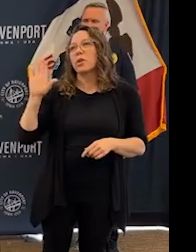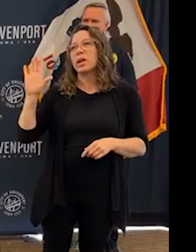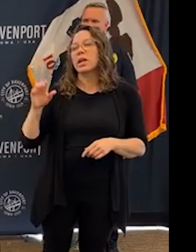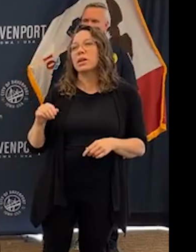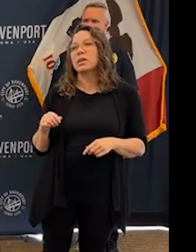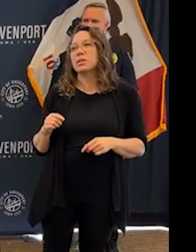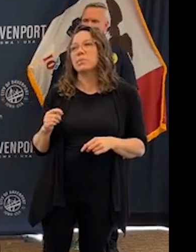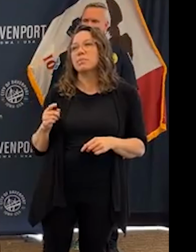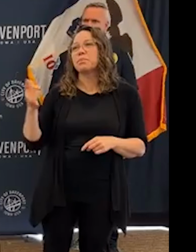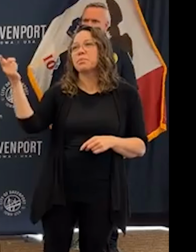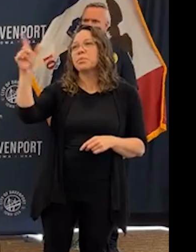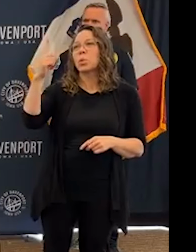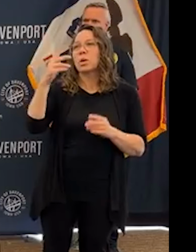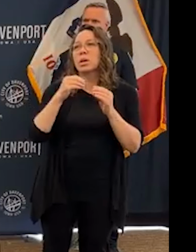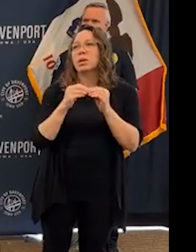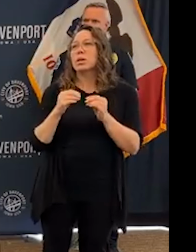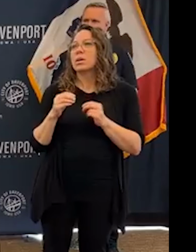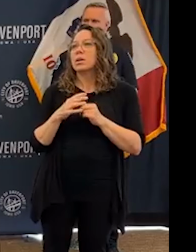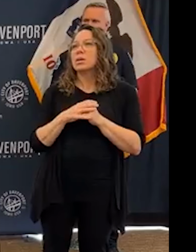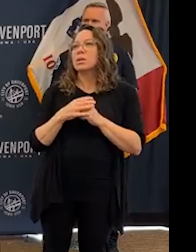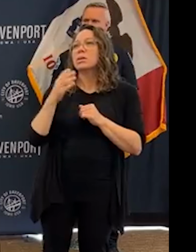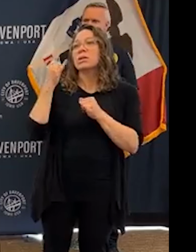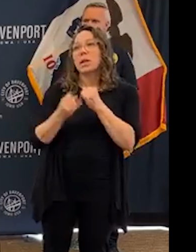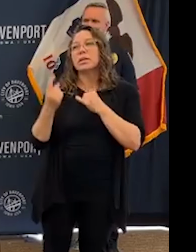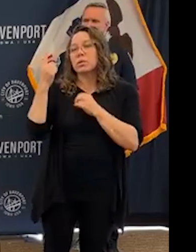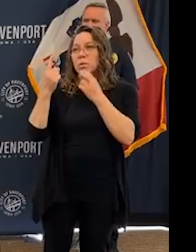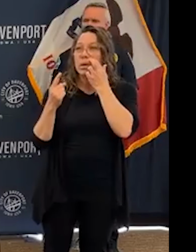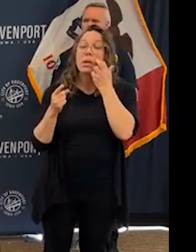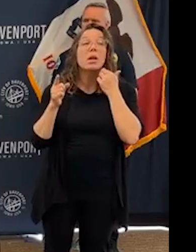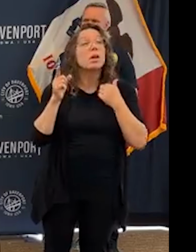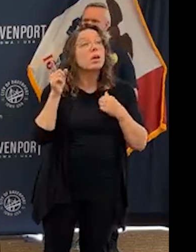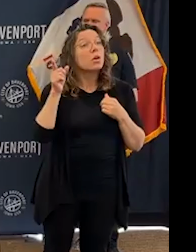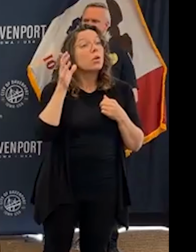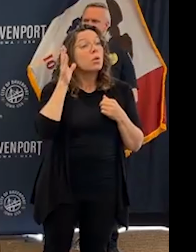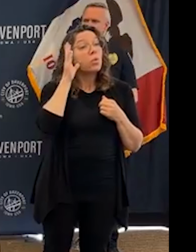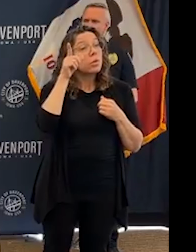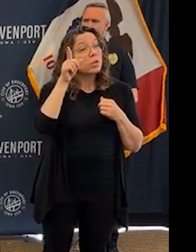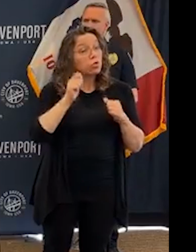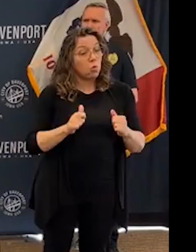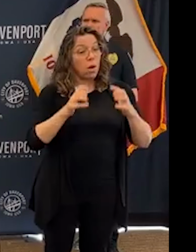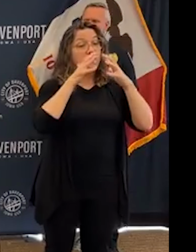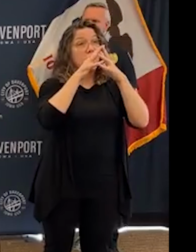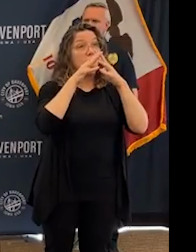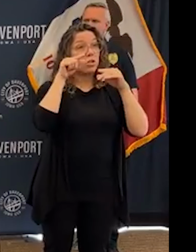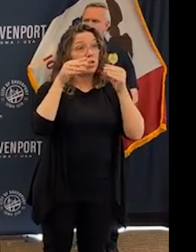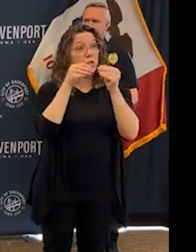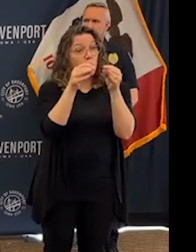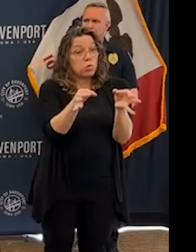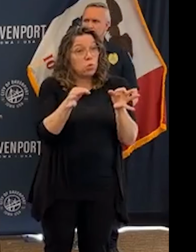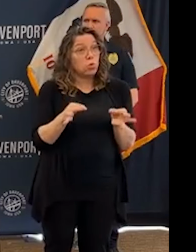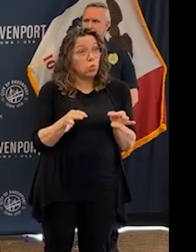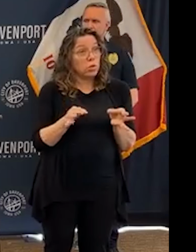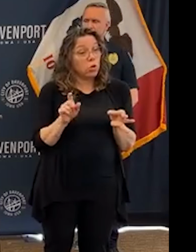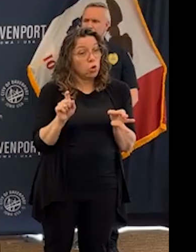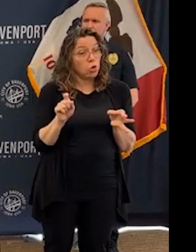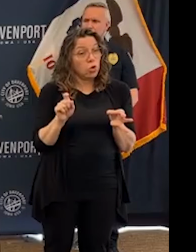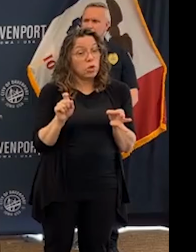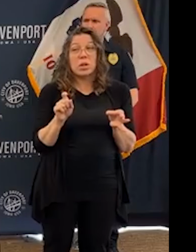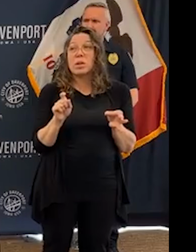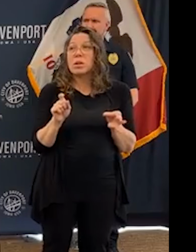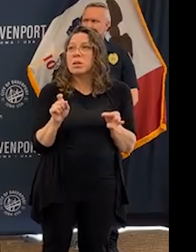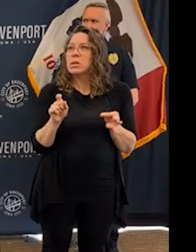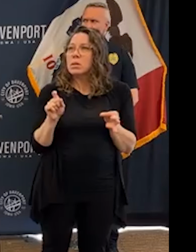Just one more. Could this happen? Last one. Would you have launched this sooner? We launched it Sunday.